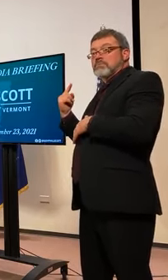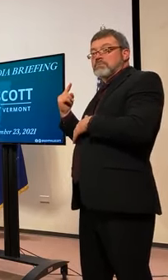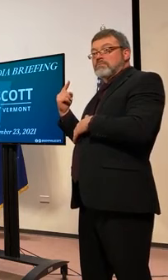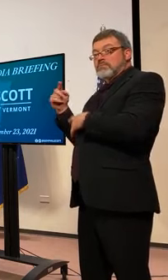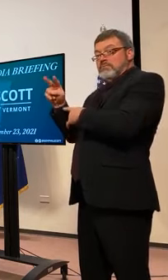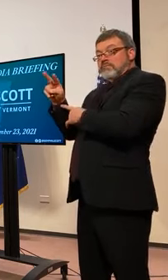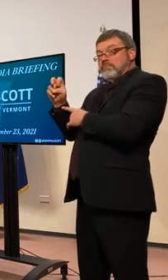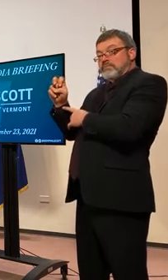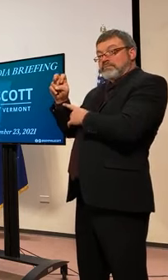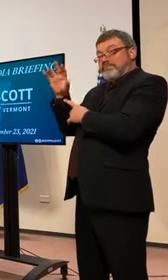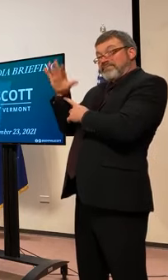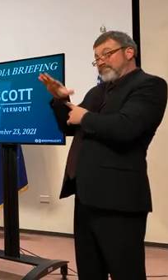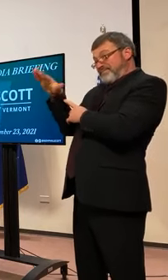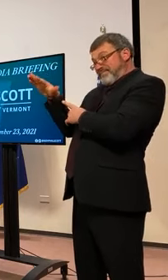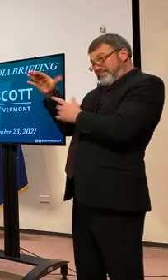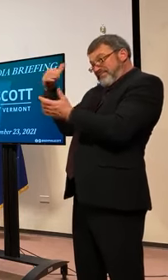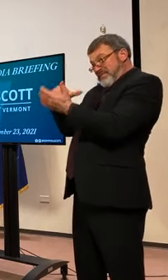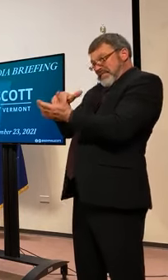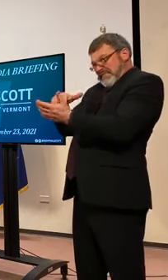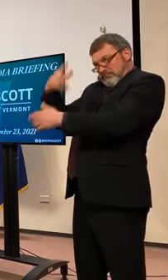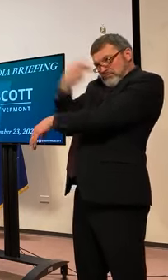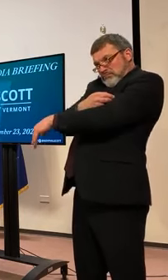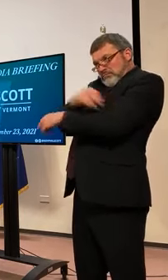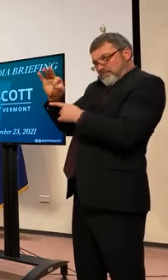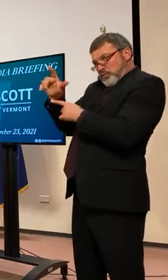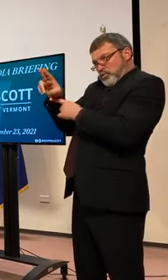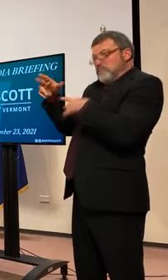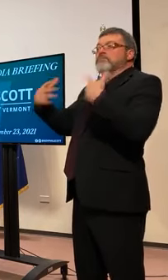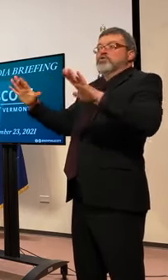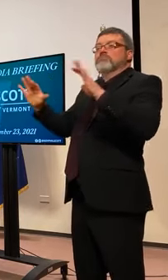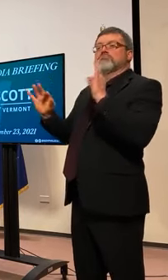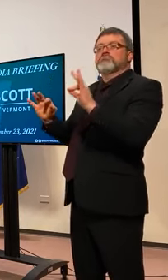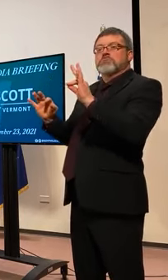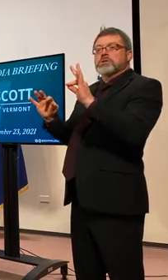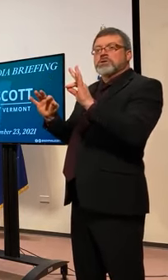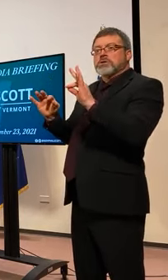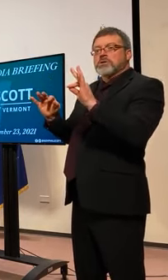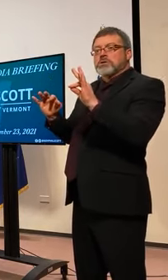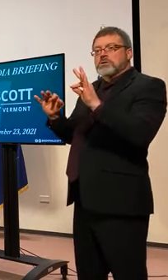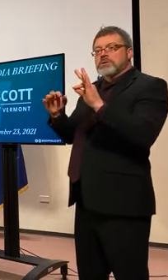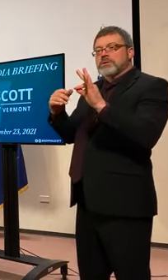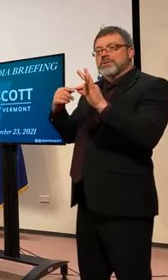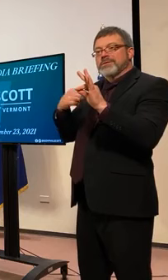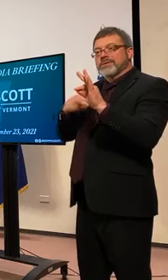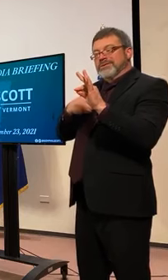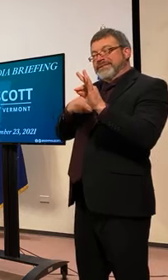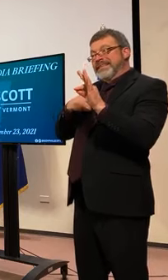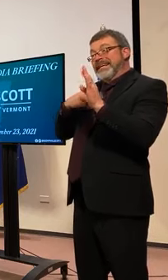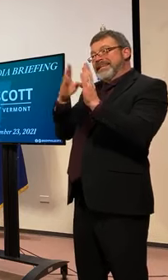administered. The largest gap seems to be in those ages 18 to 64.